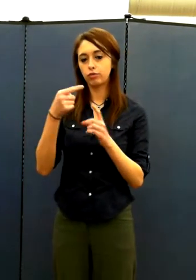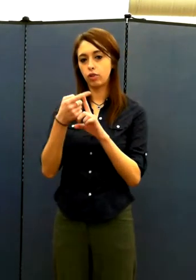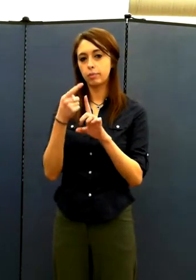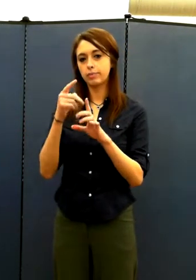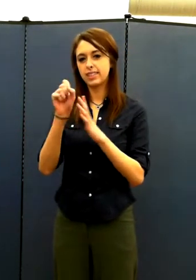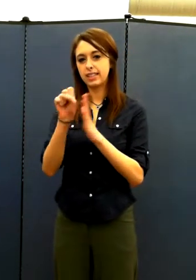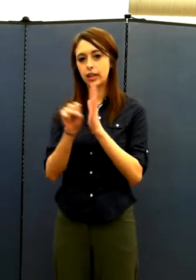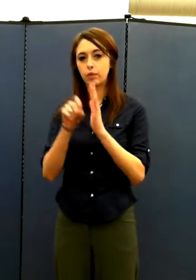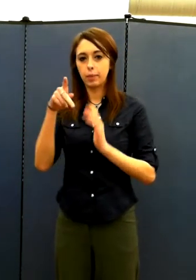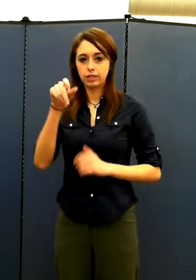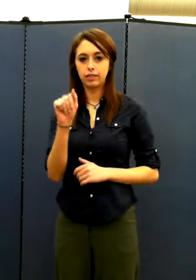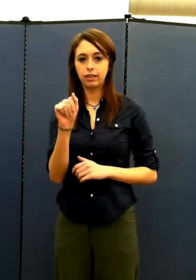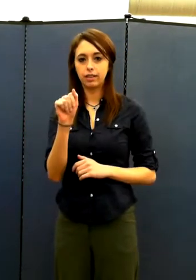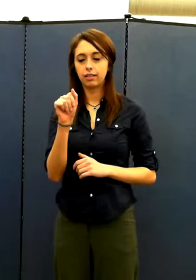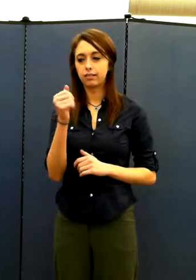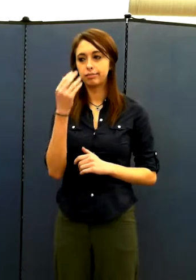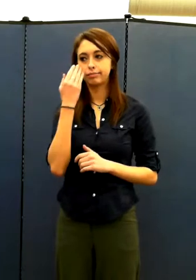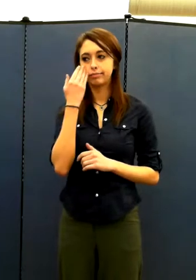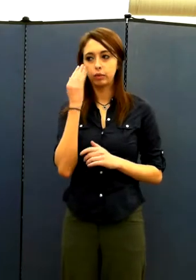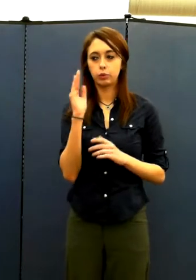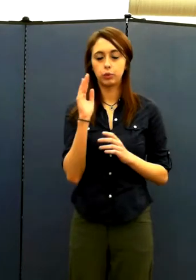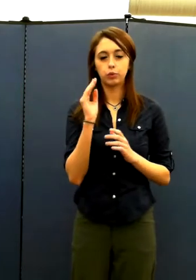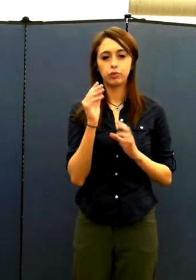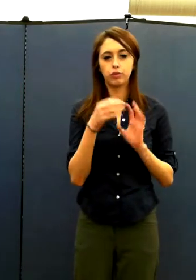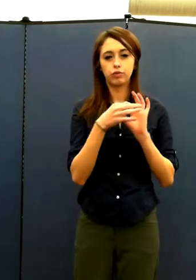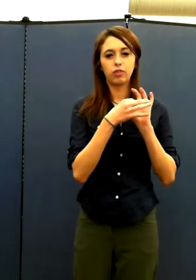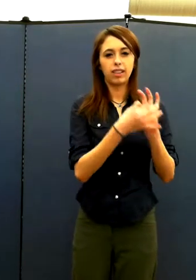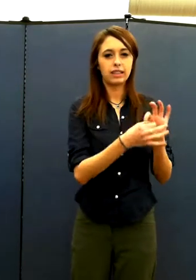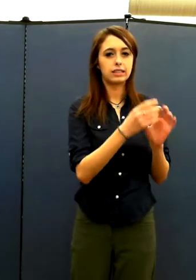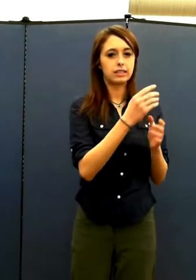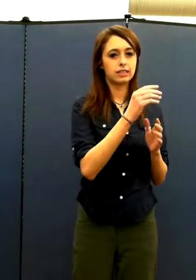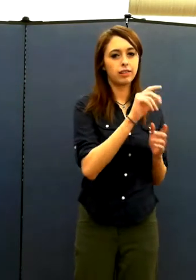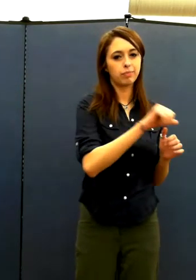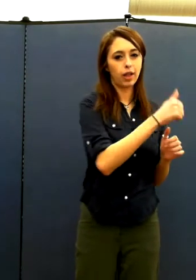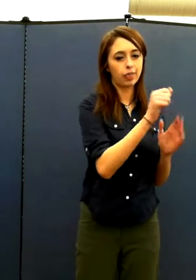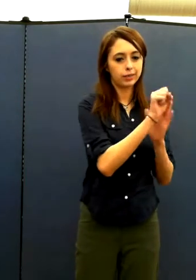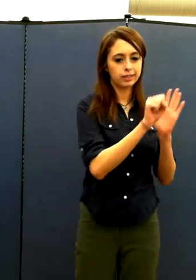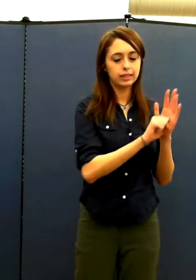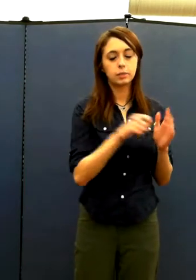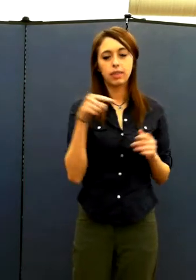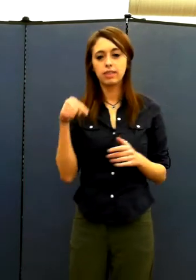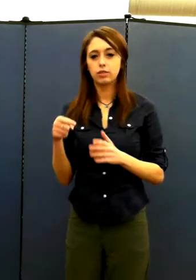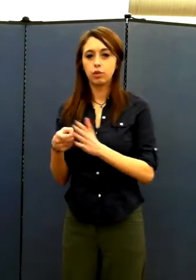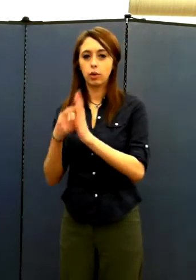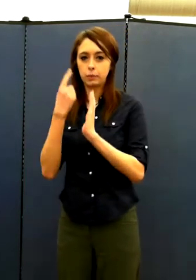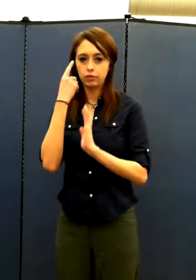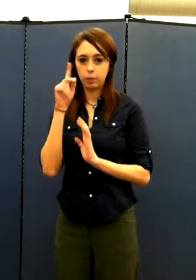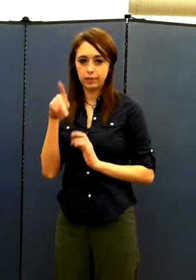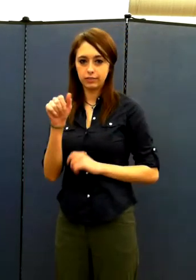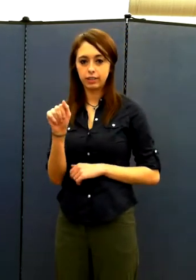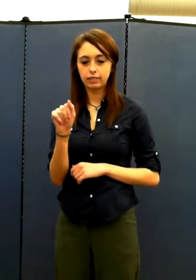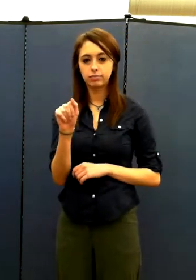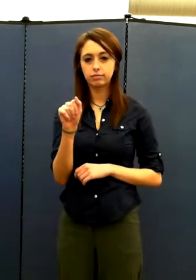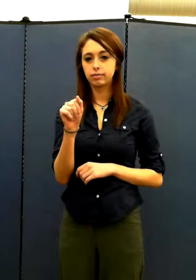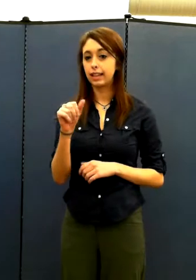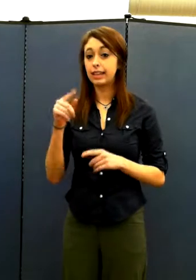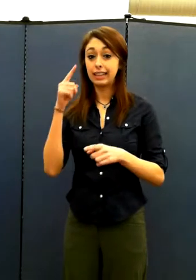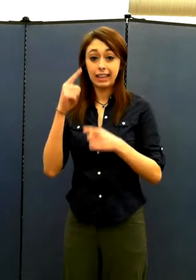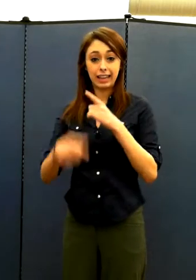over to other states that you guys may be from, but this is just the requirements for the state of Pennsylvania. You cannot work in the state of Pennsylvania unless